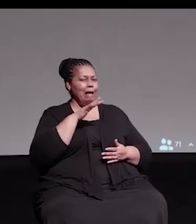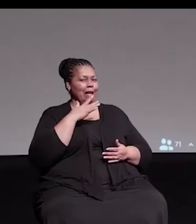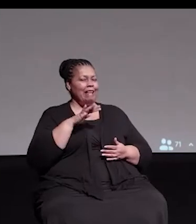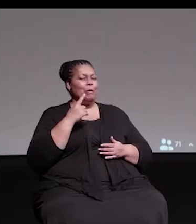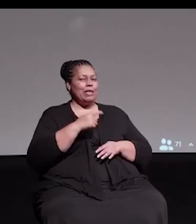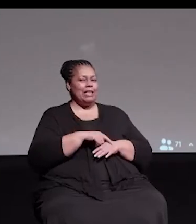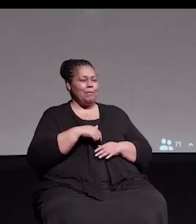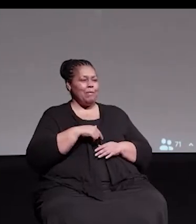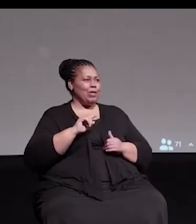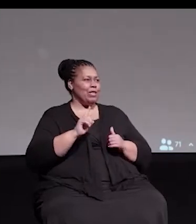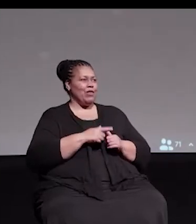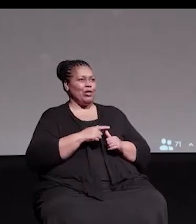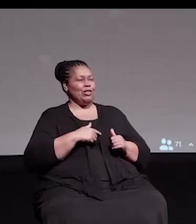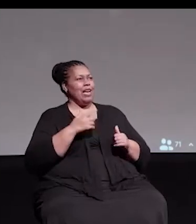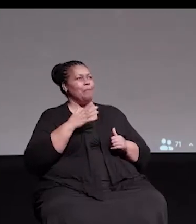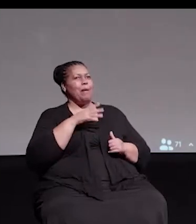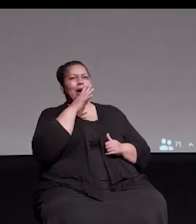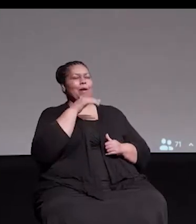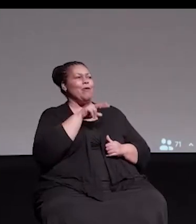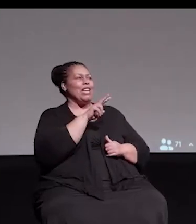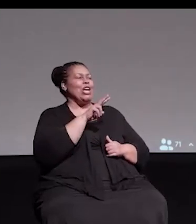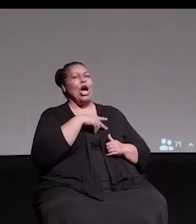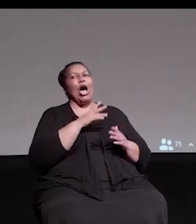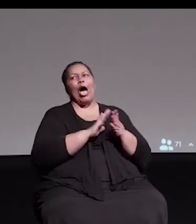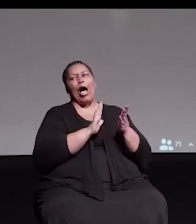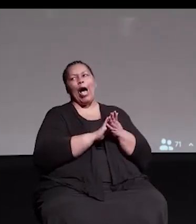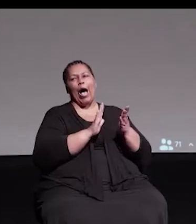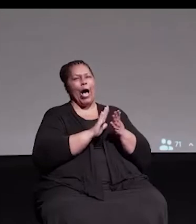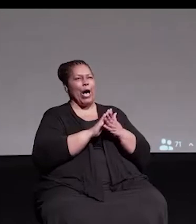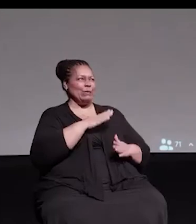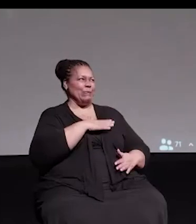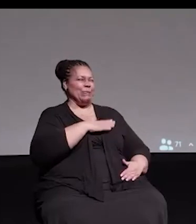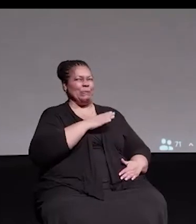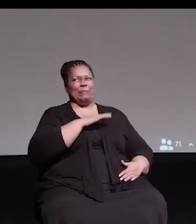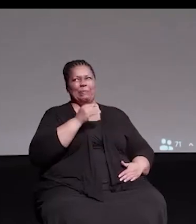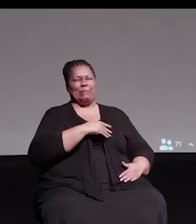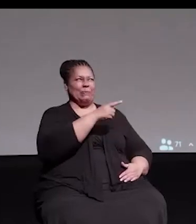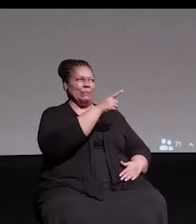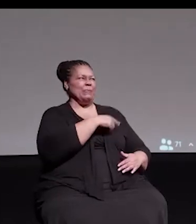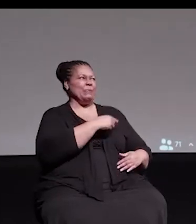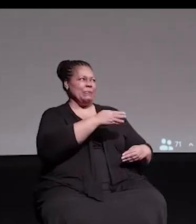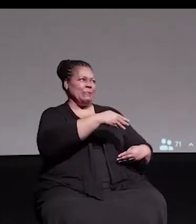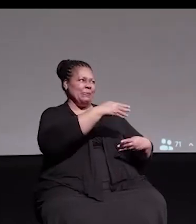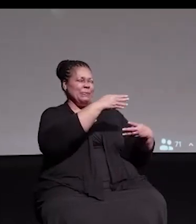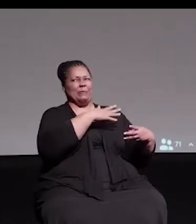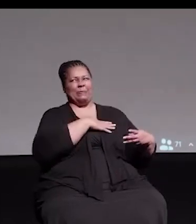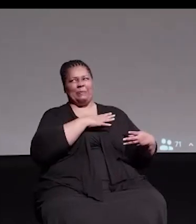first. My mom was happy to be able to like see the photo, so,